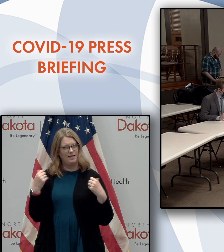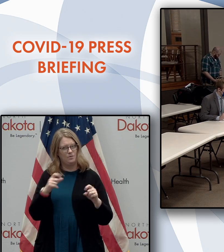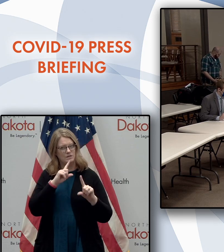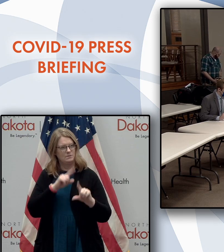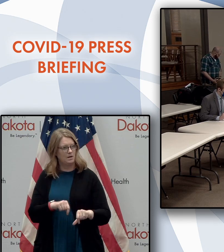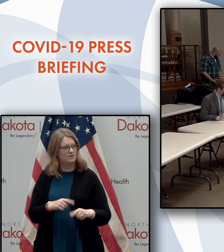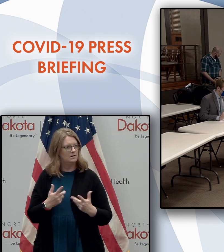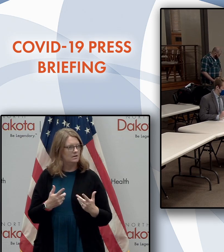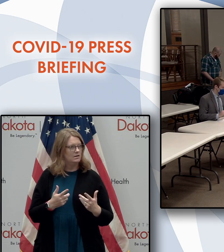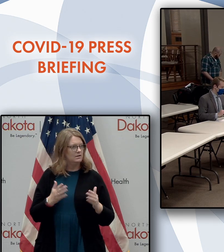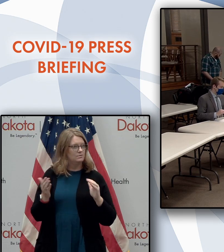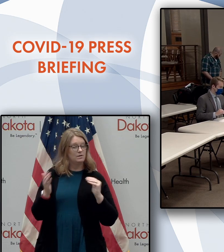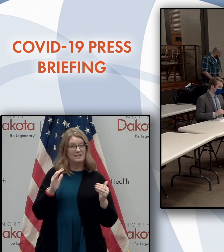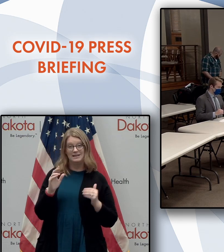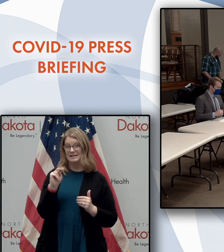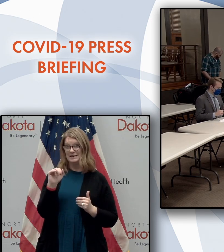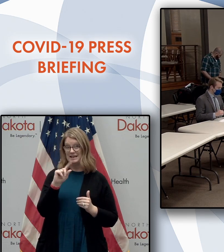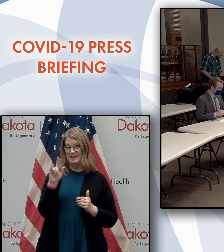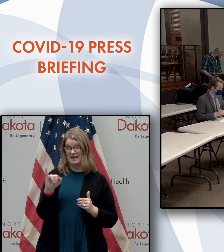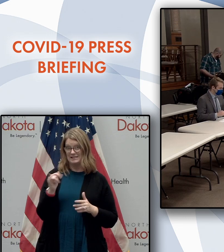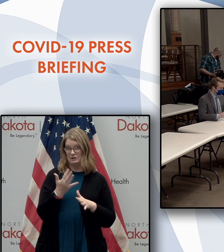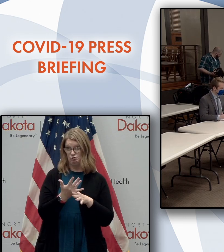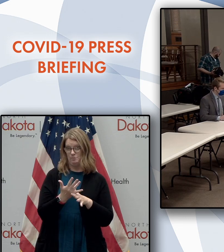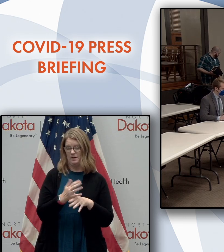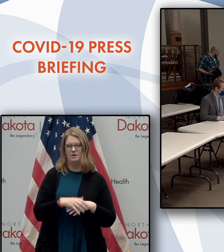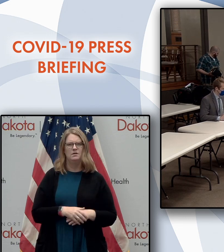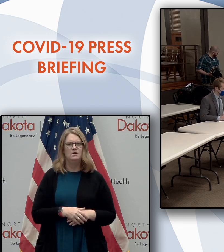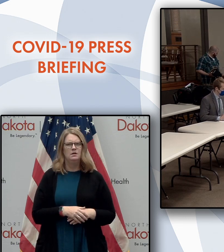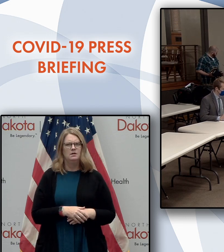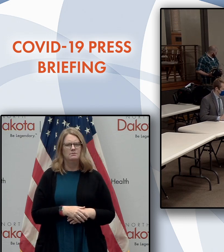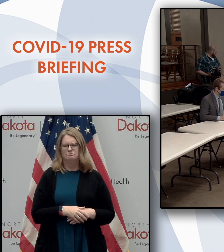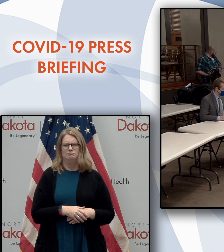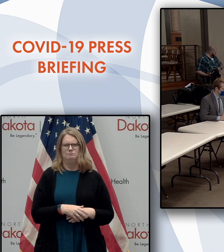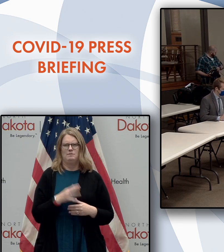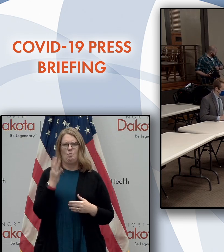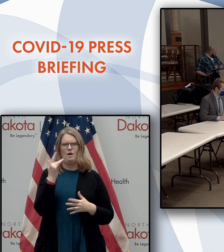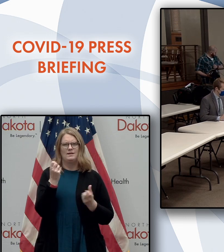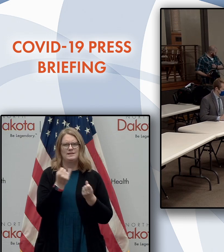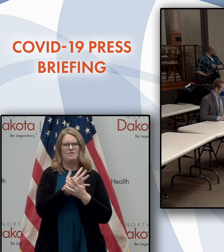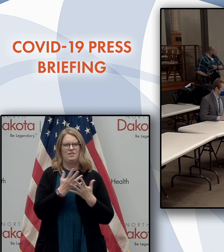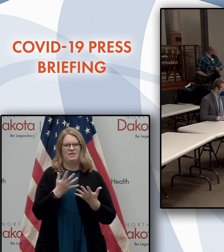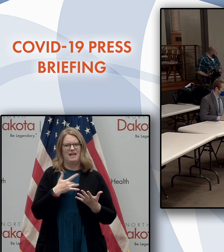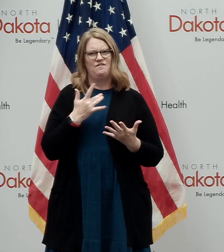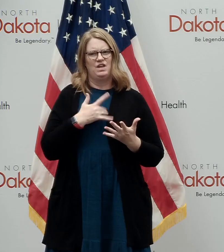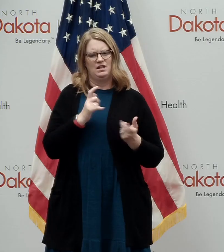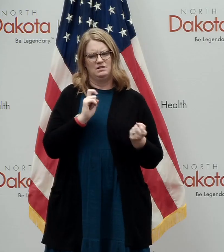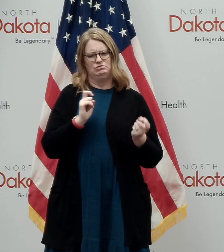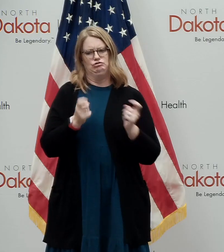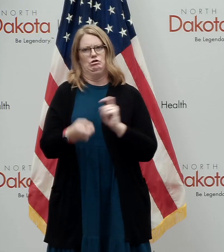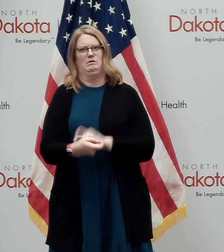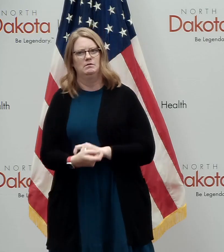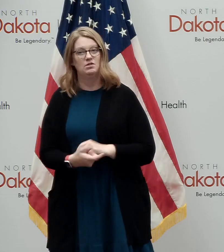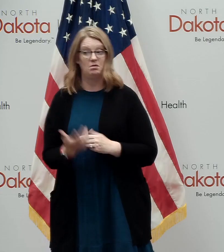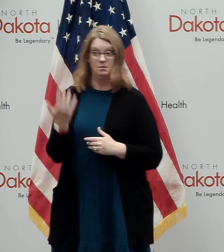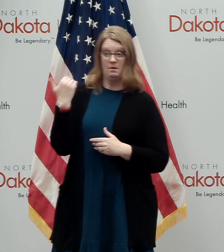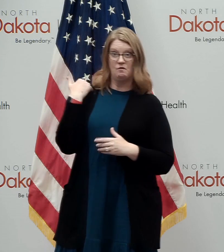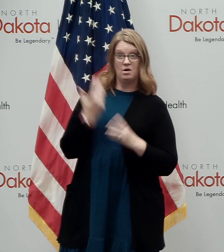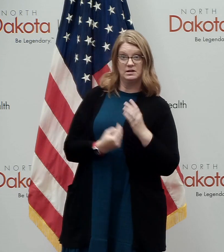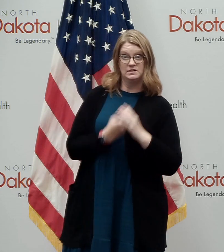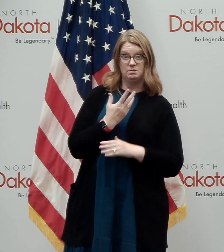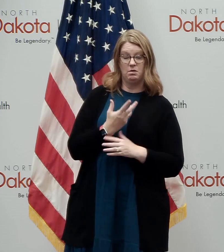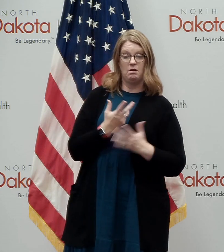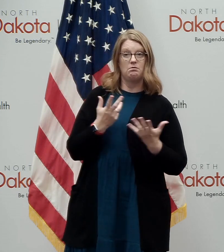been comparisons to Nazi Germany. Why has the mood shifted since spring? Well,